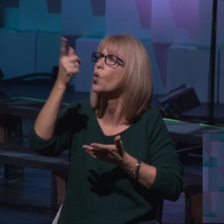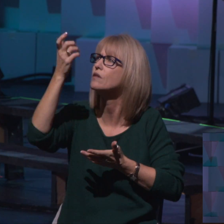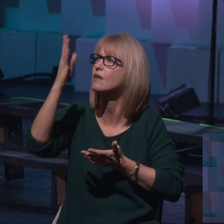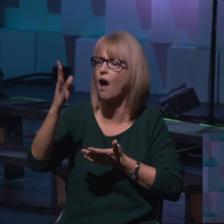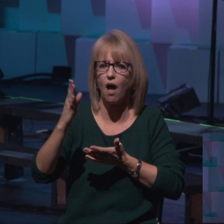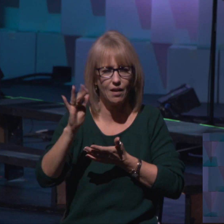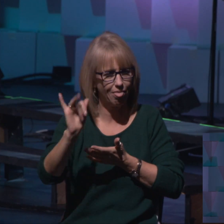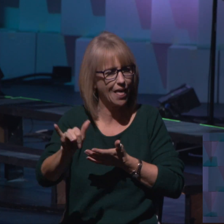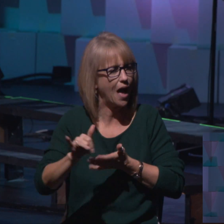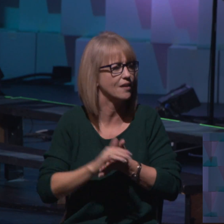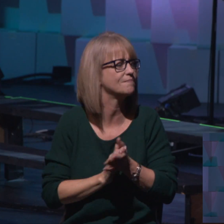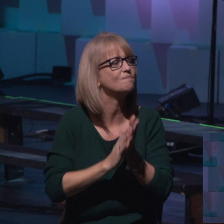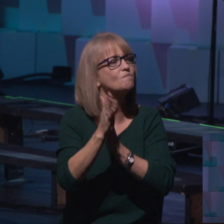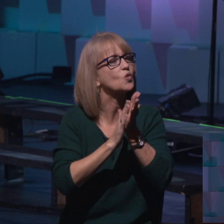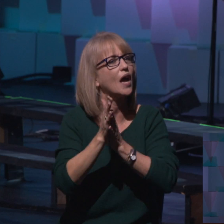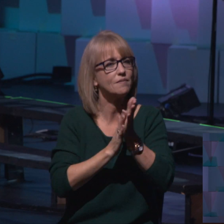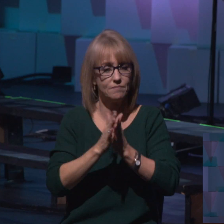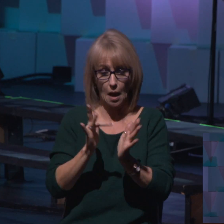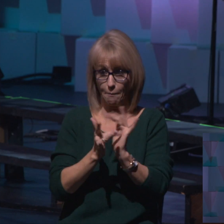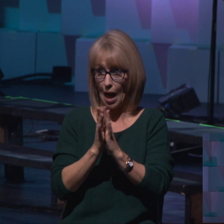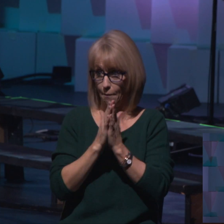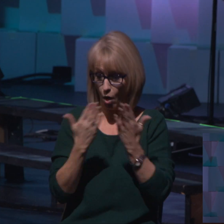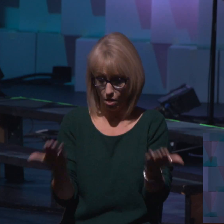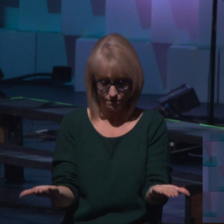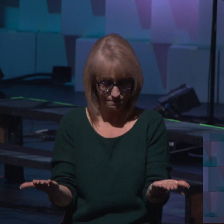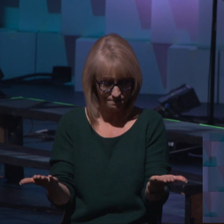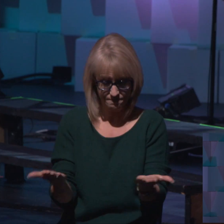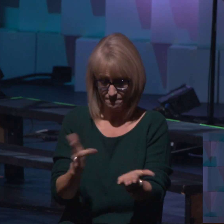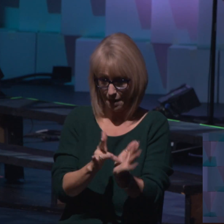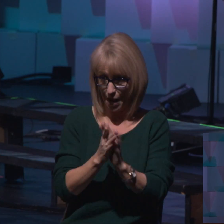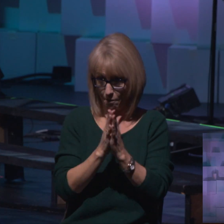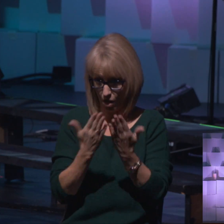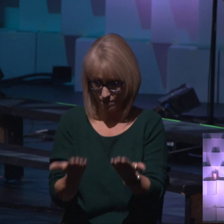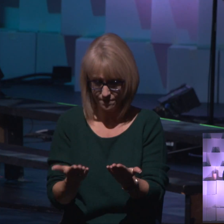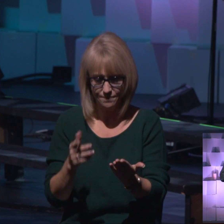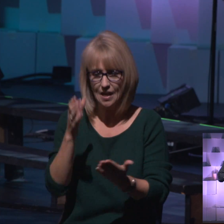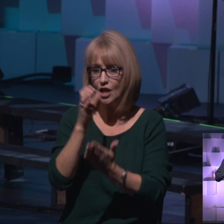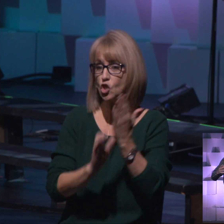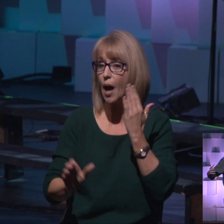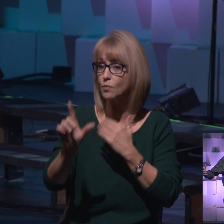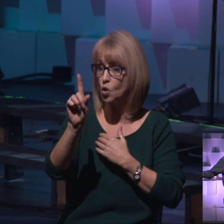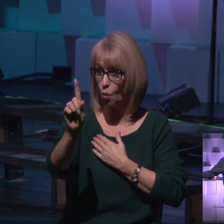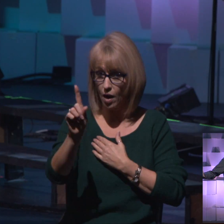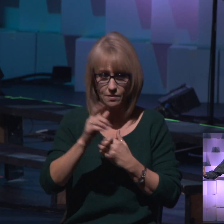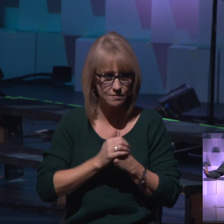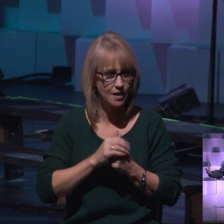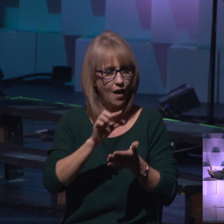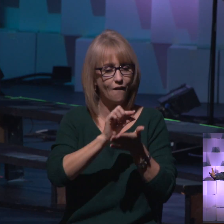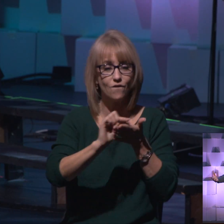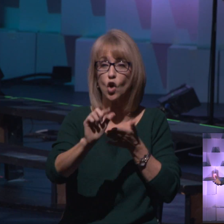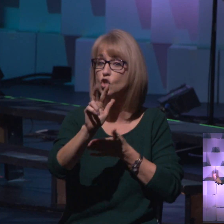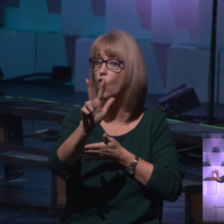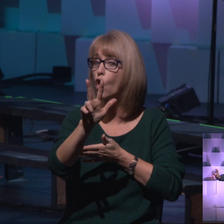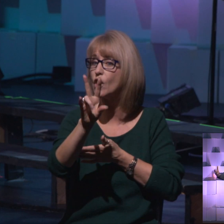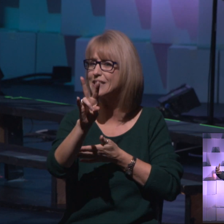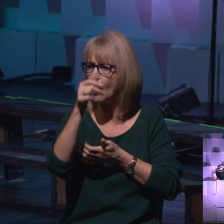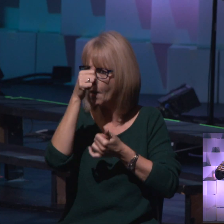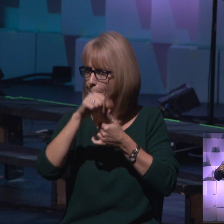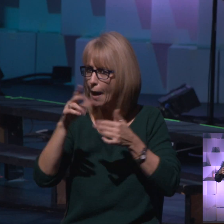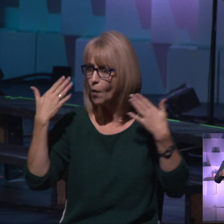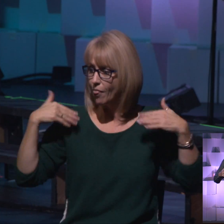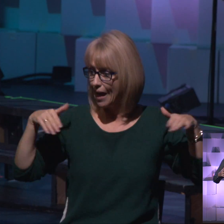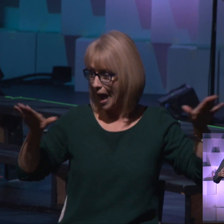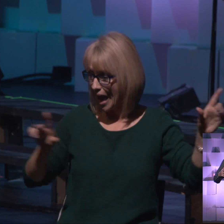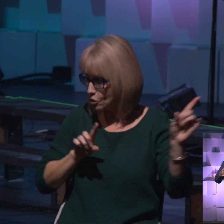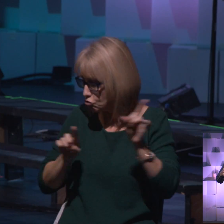your Bibles, let's go back first in chapter 1. Verse 37 was when the angel came and Tacoma shared with us last week how this birth